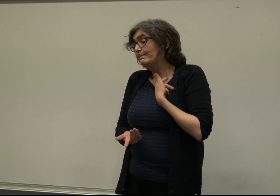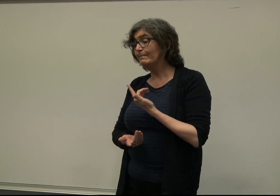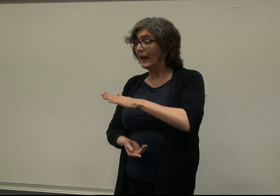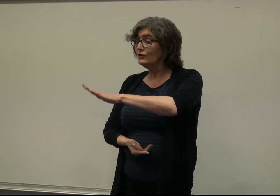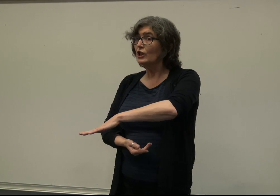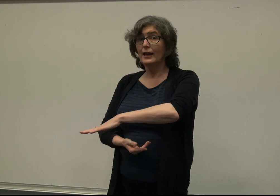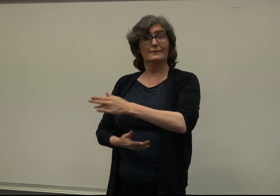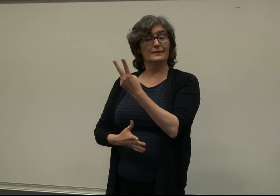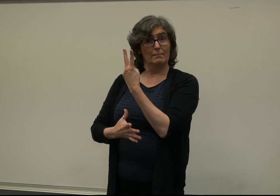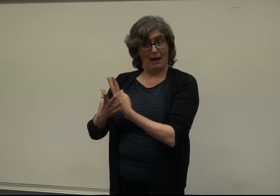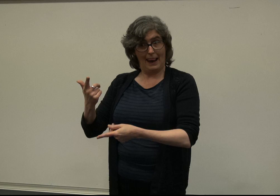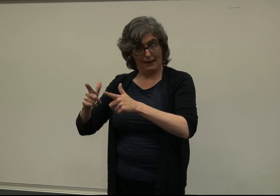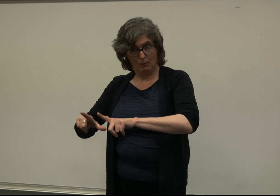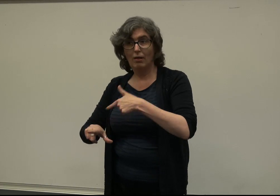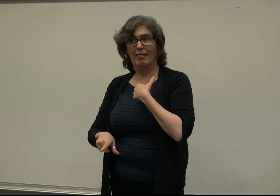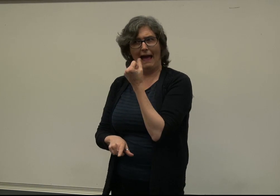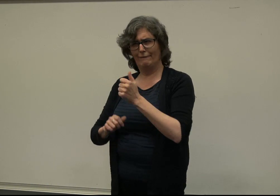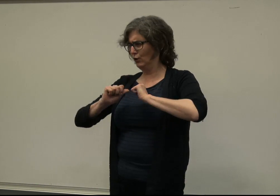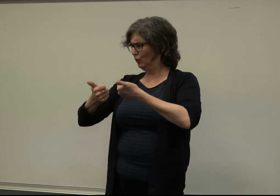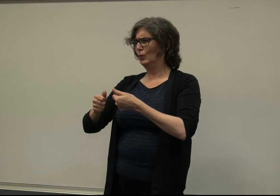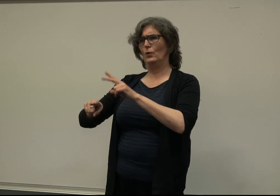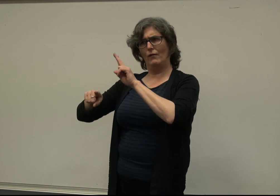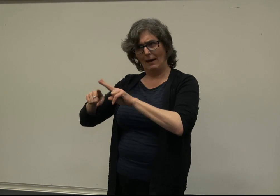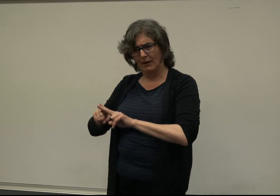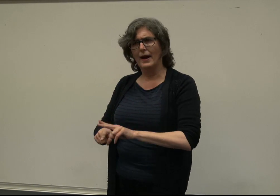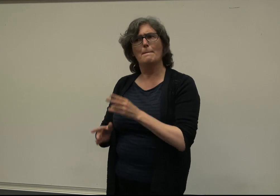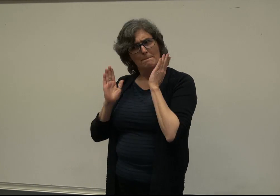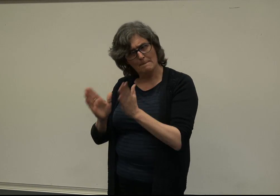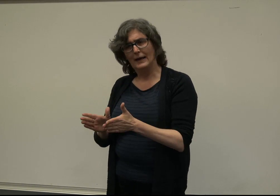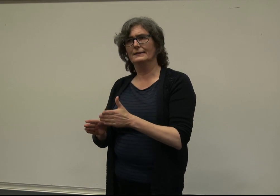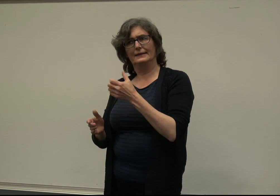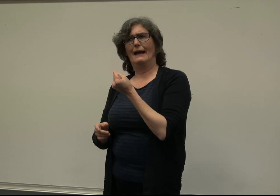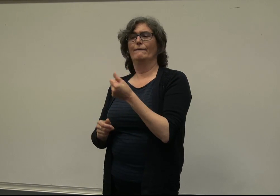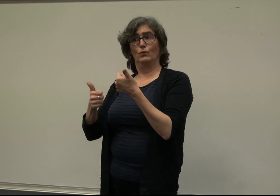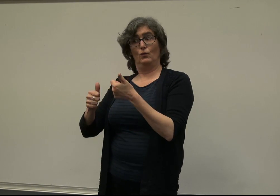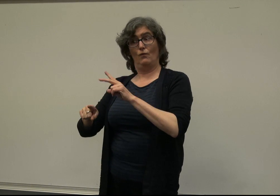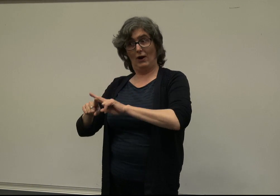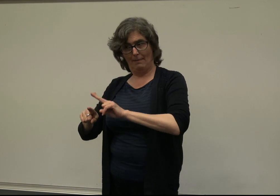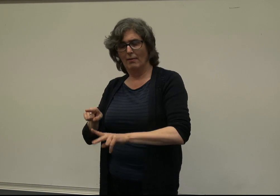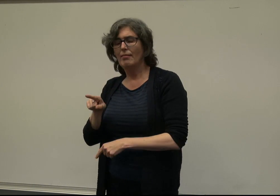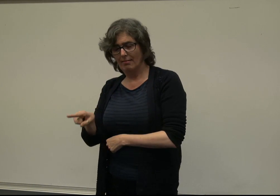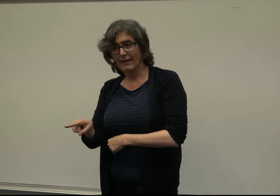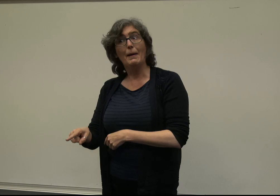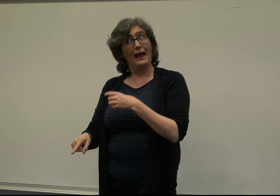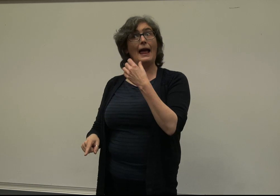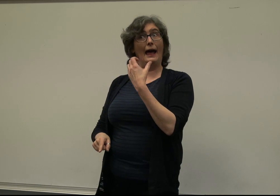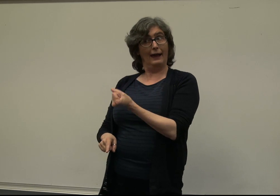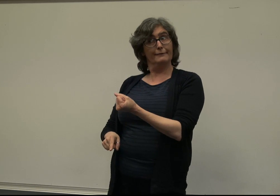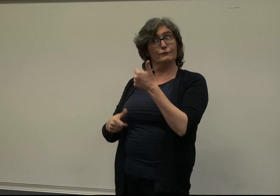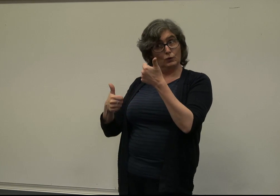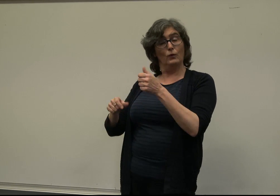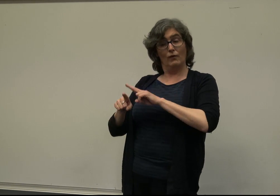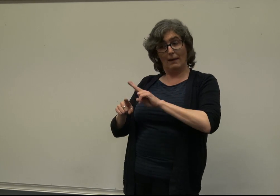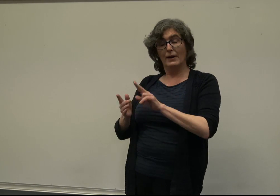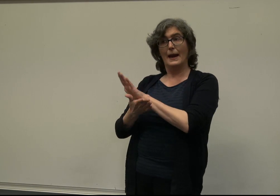sufficient vocabulary, so that is a condition, then there are aspects of reading skills that